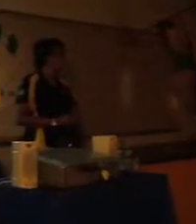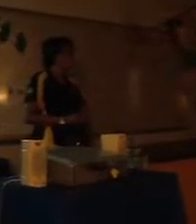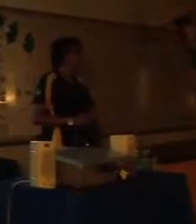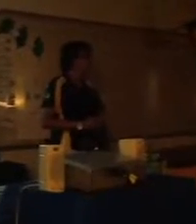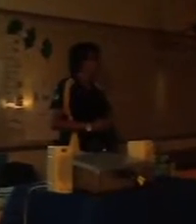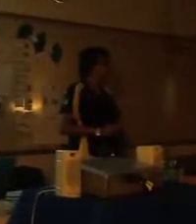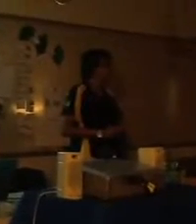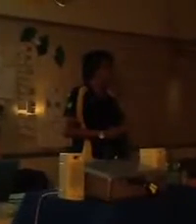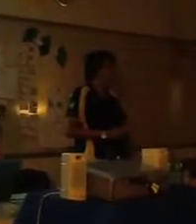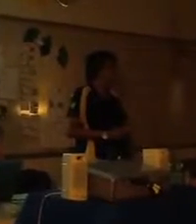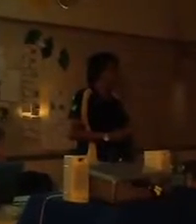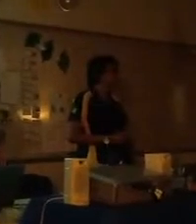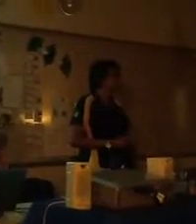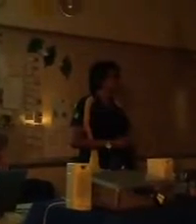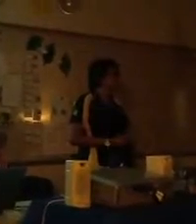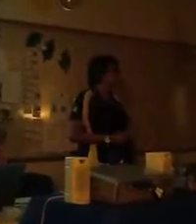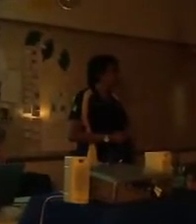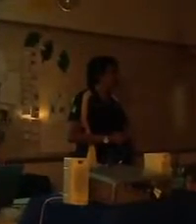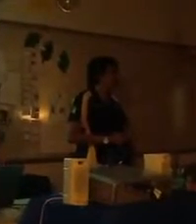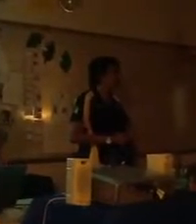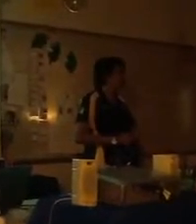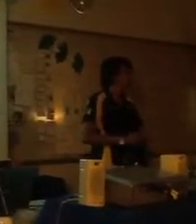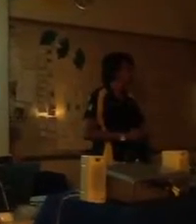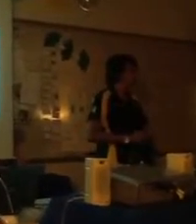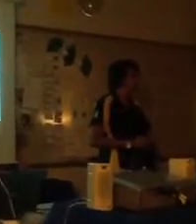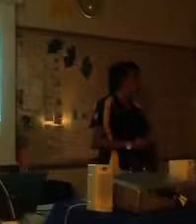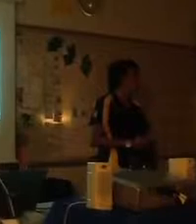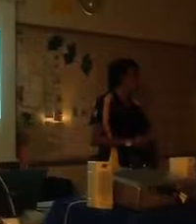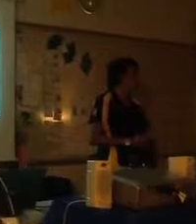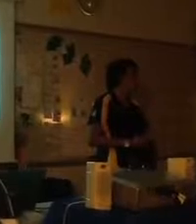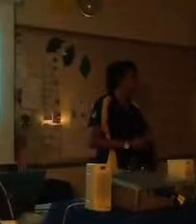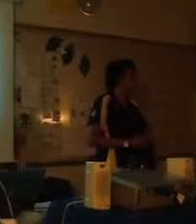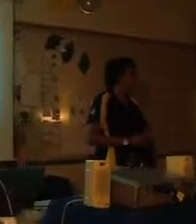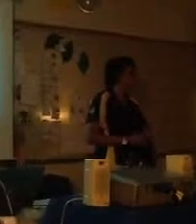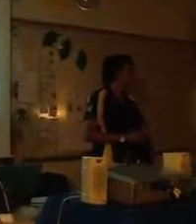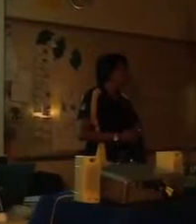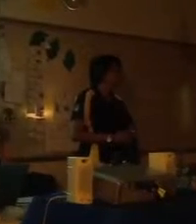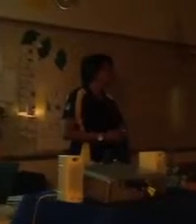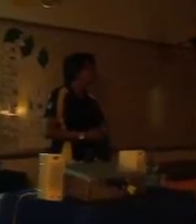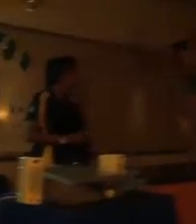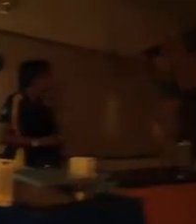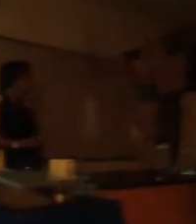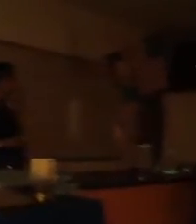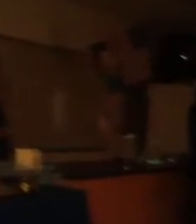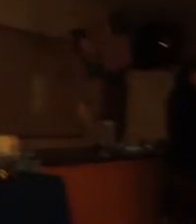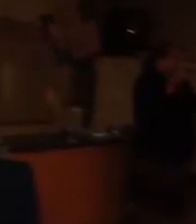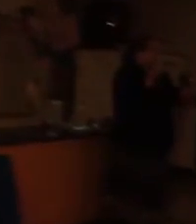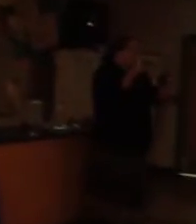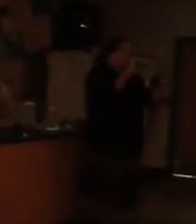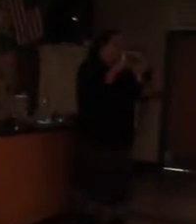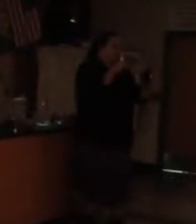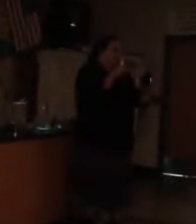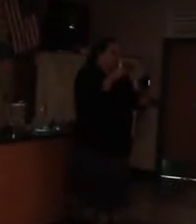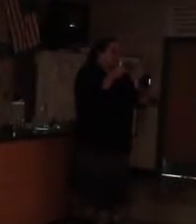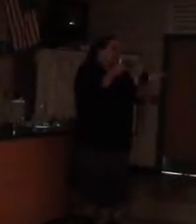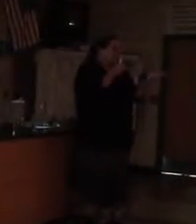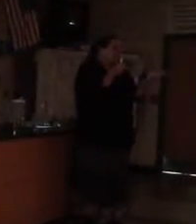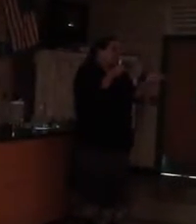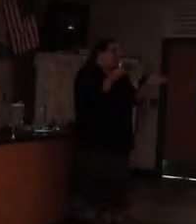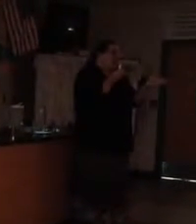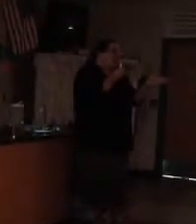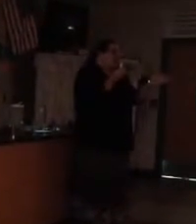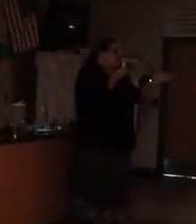IB marks then are criterion related. It doesn't mean that a child is failing if his mark is a 4.